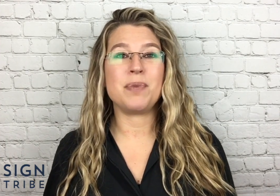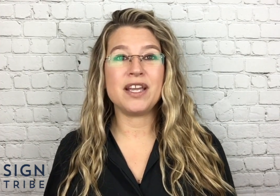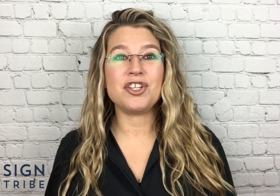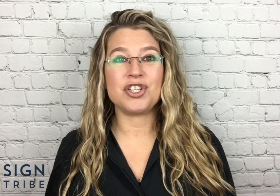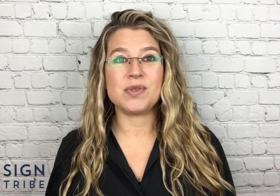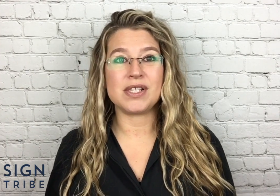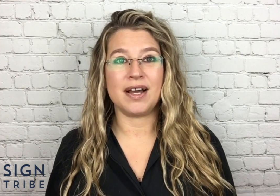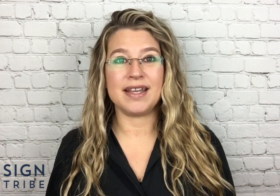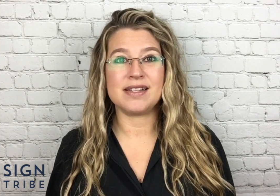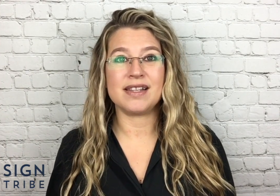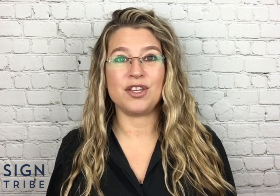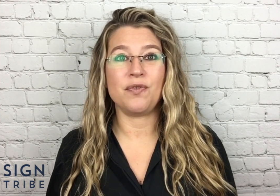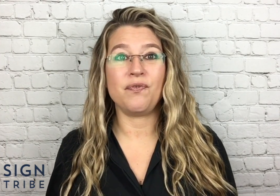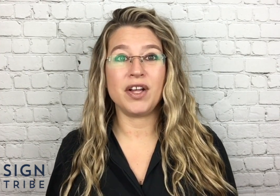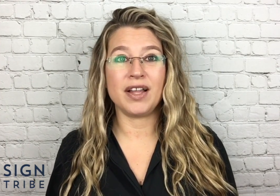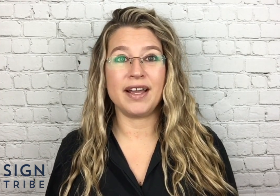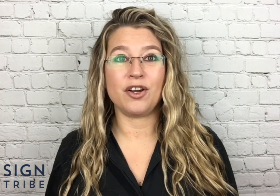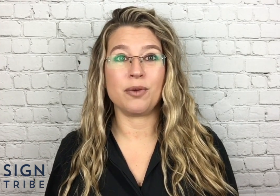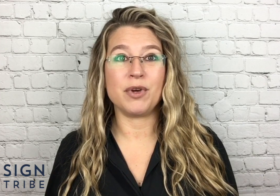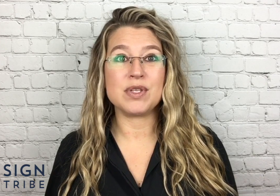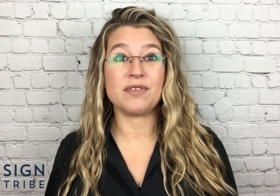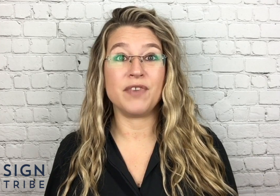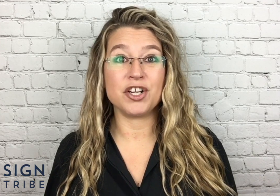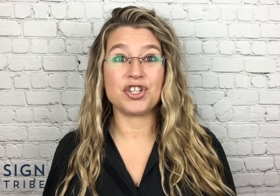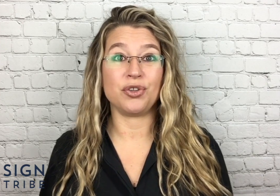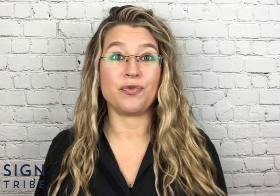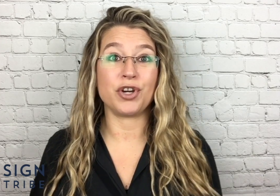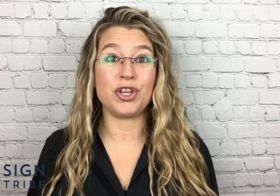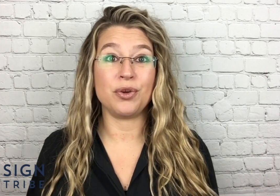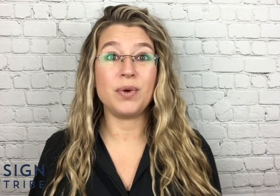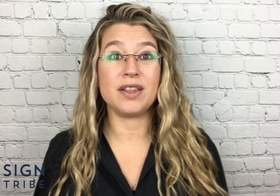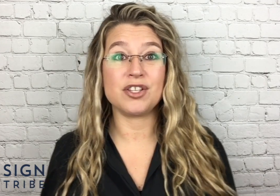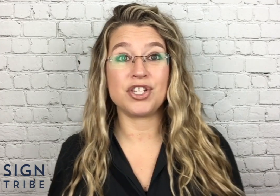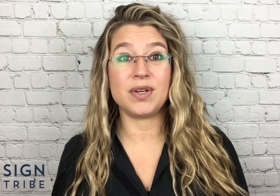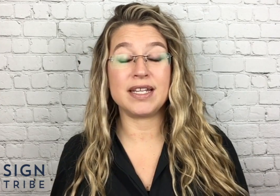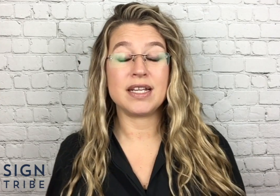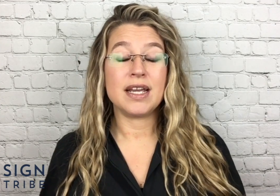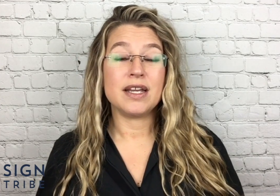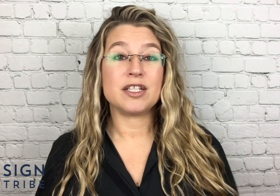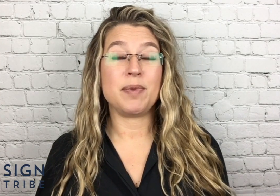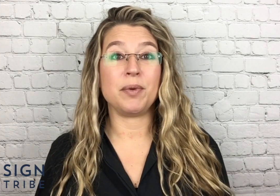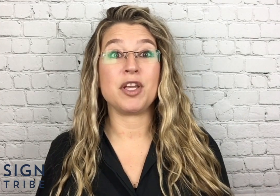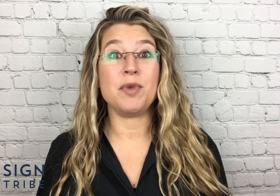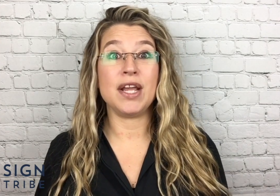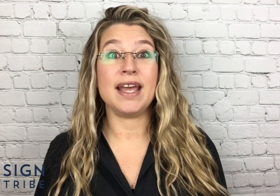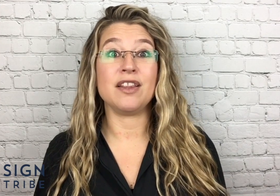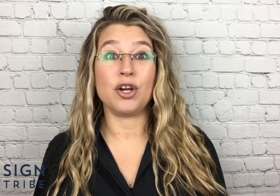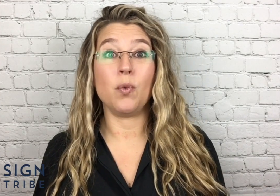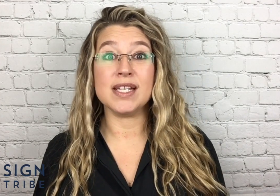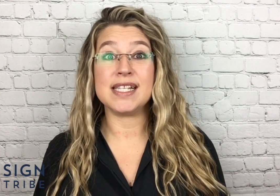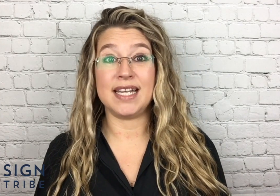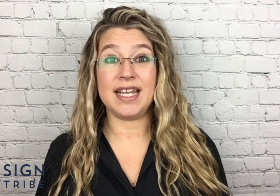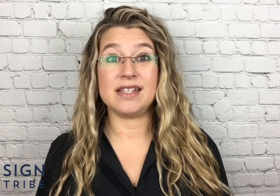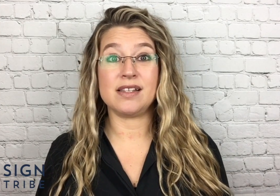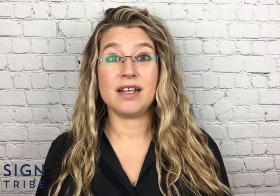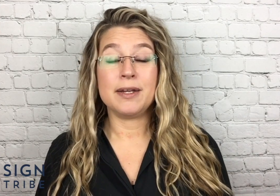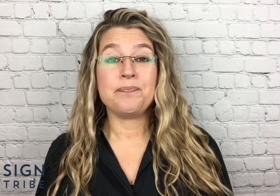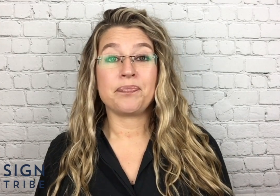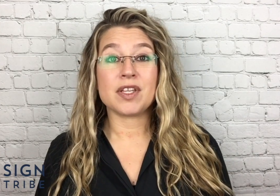and choose signs that you feel like are most functional for you and the student to be able to communicate their wants and needs.